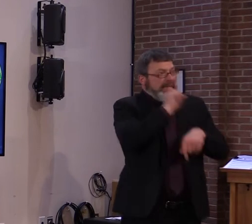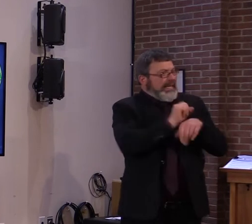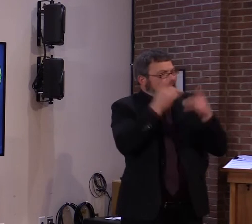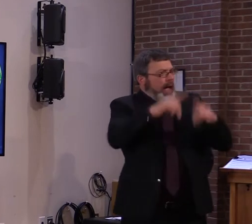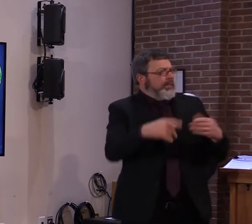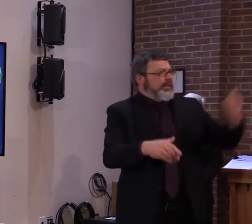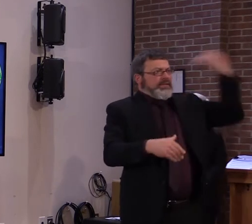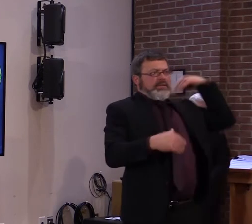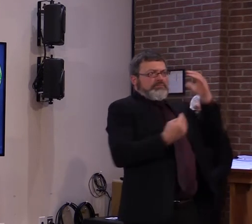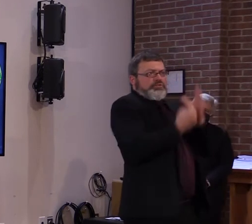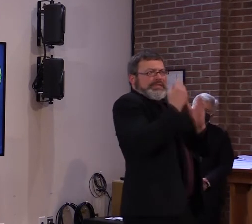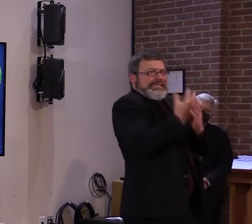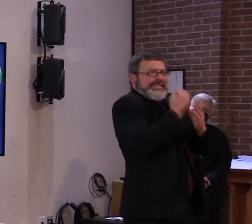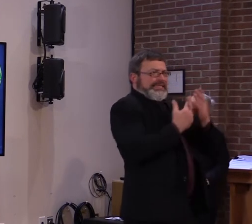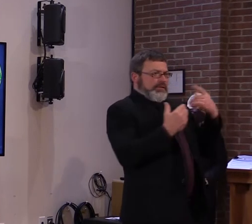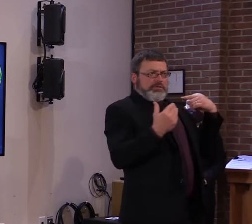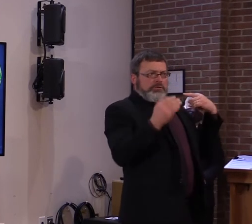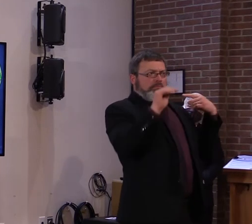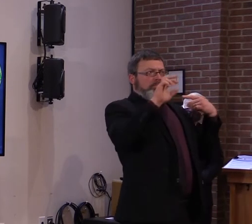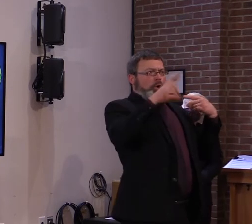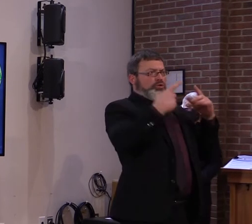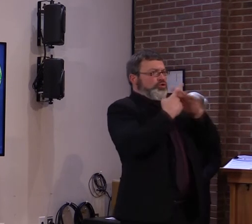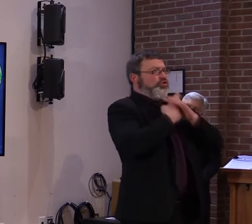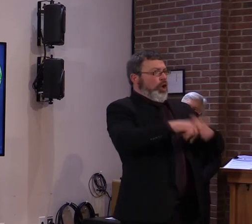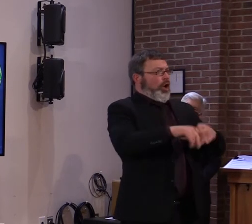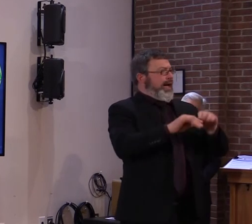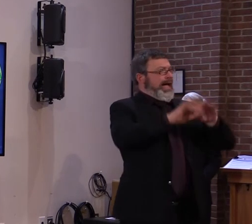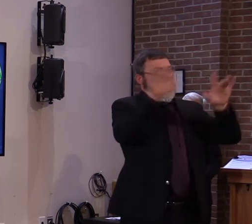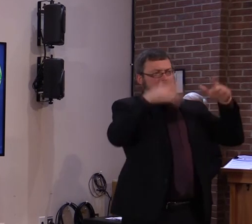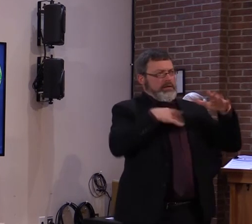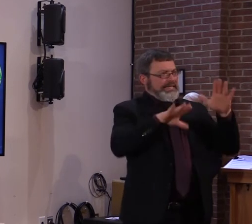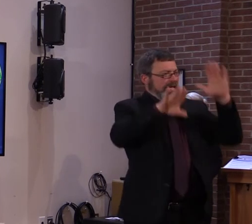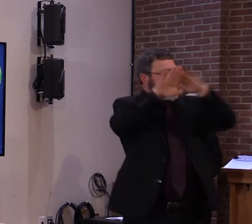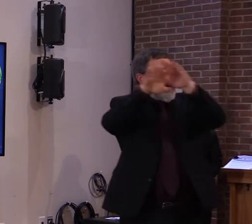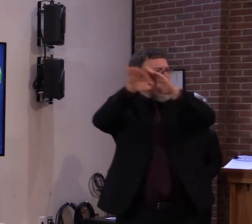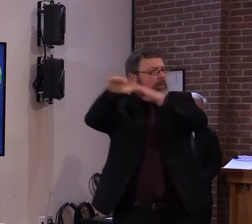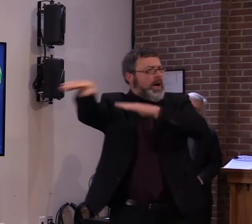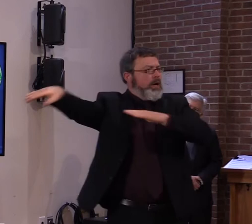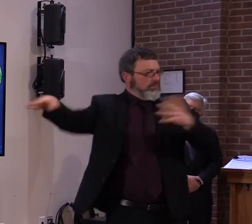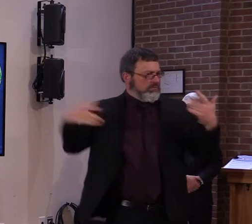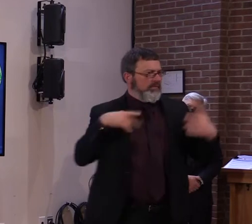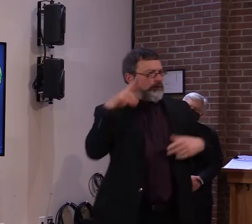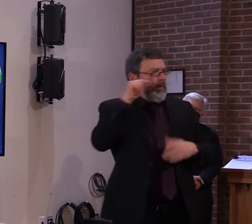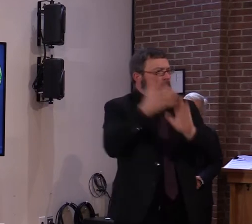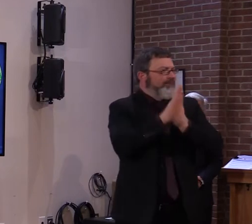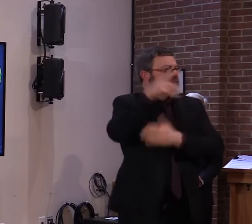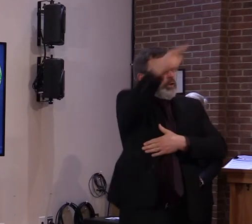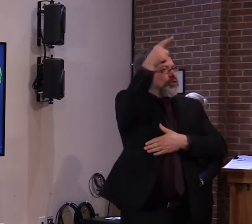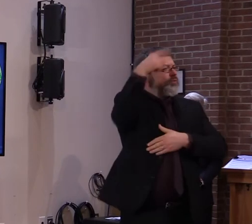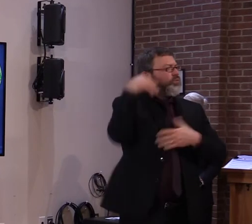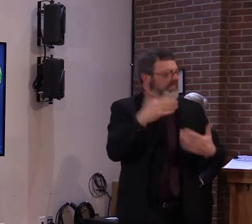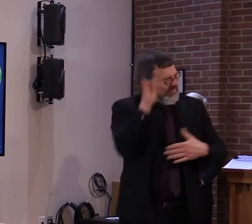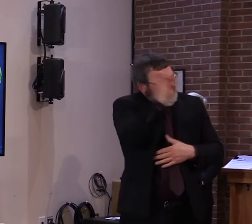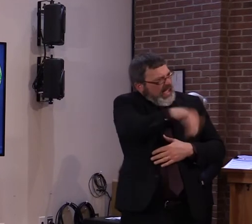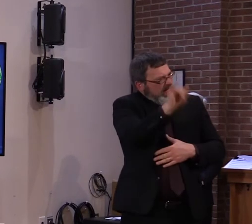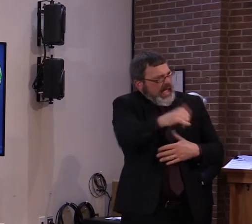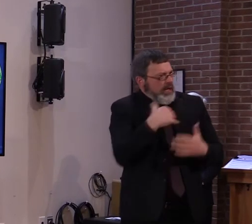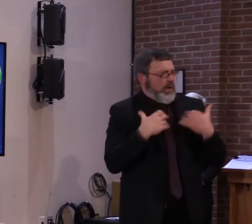Anecdotally, I'm hearing from many Vermonters that they're noticing less people on the streets and less people in